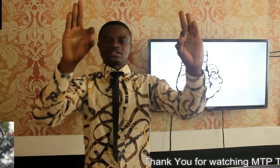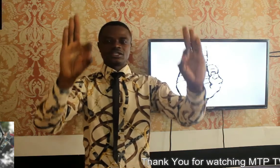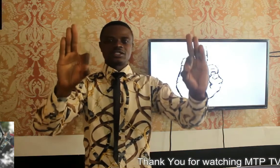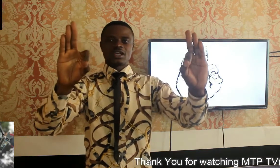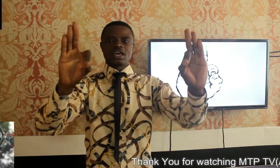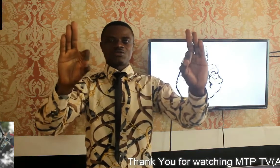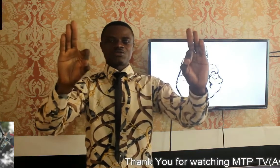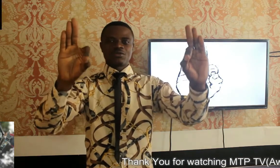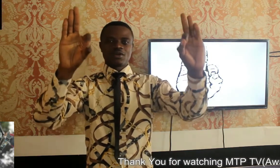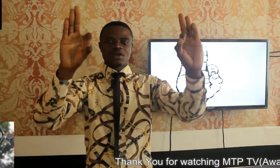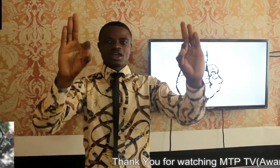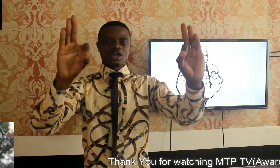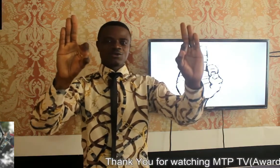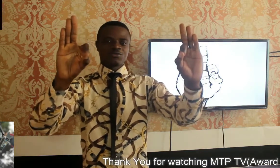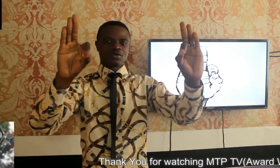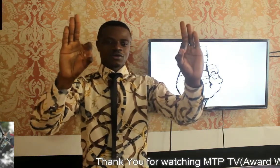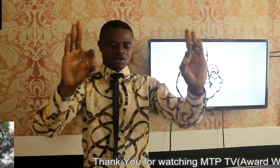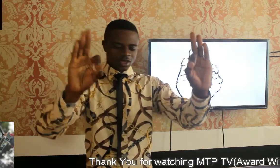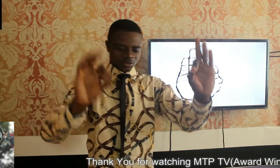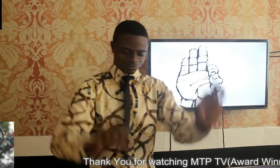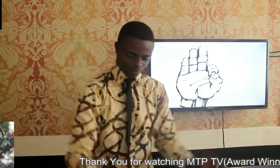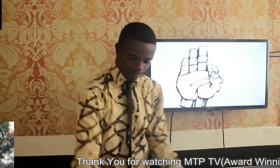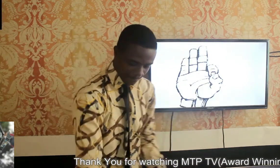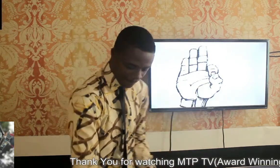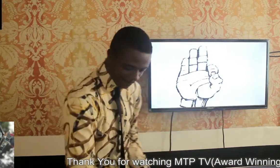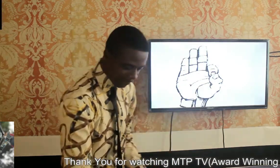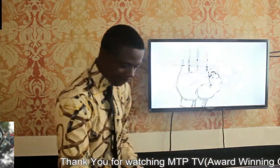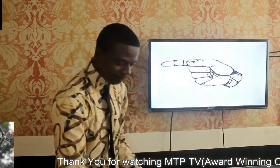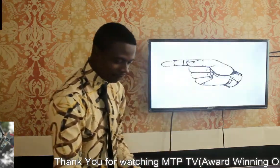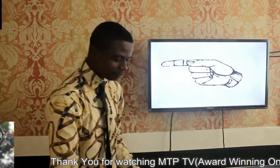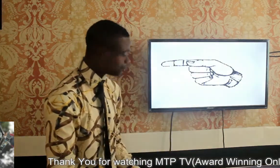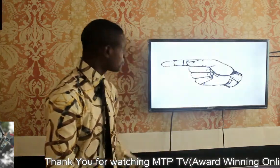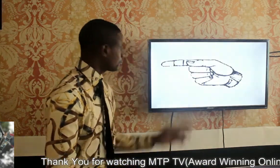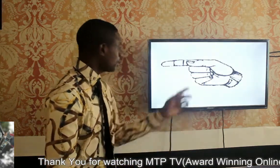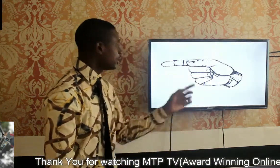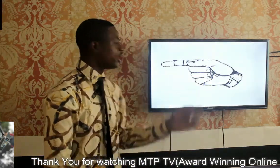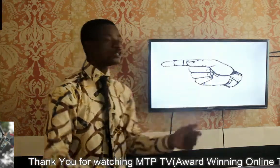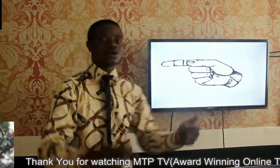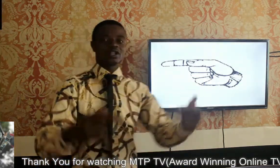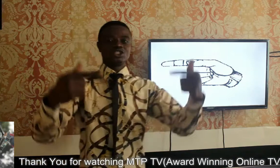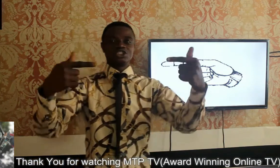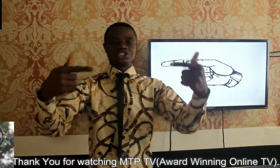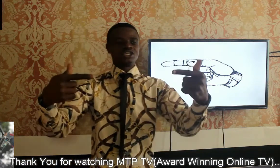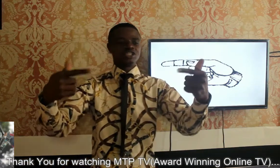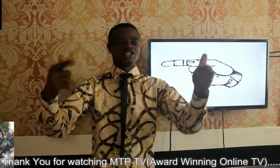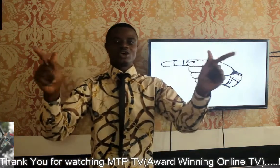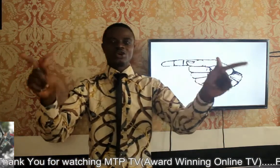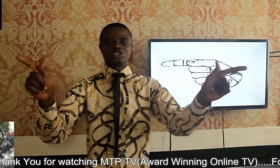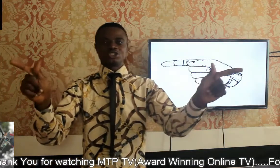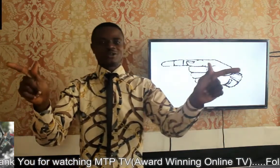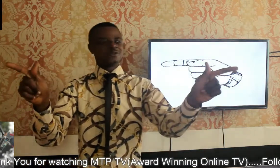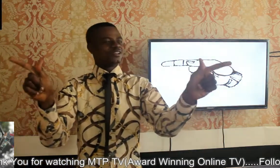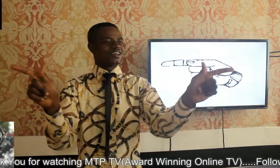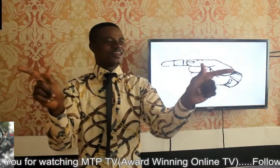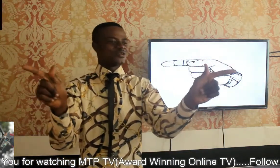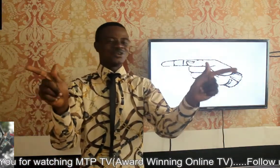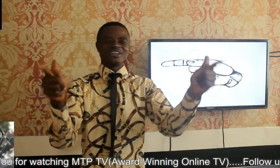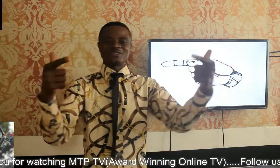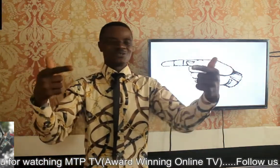is it. F. F. F. The next one is G or G. Yeah, you go it this